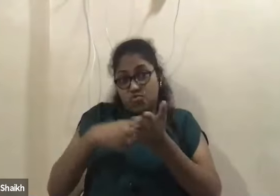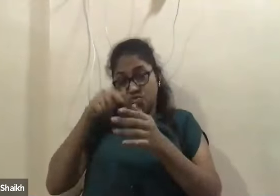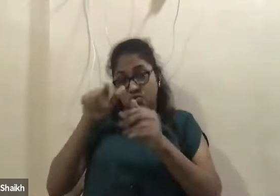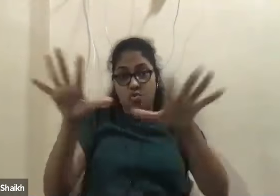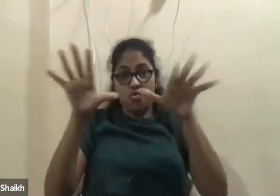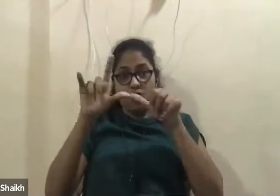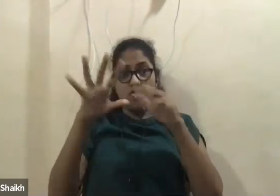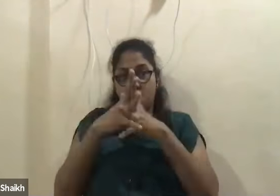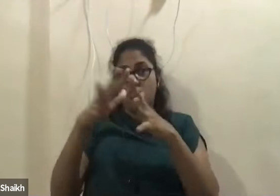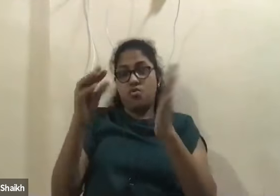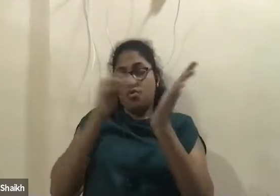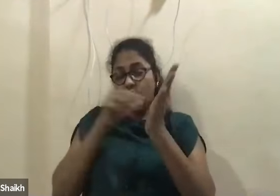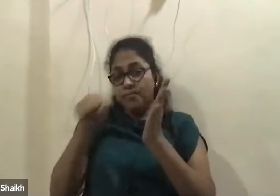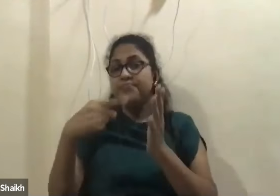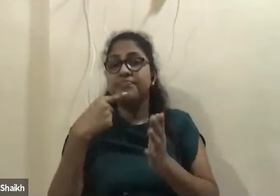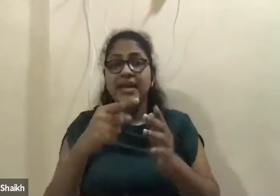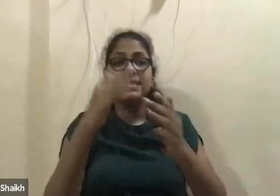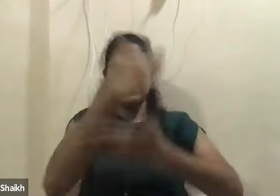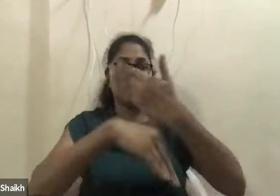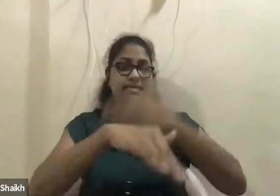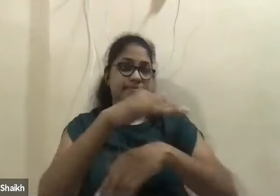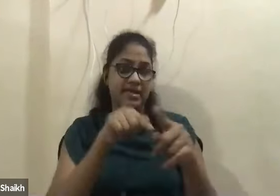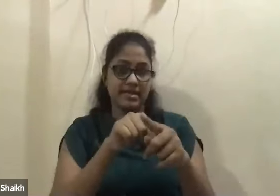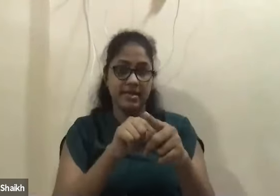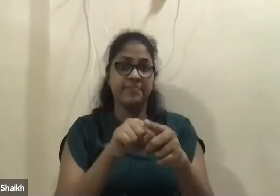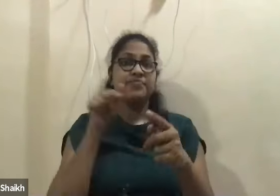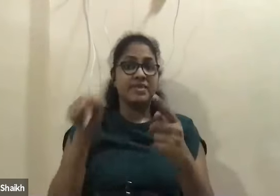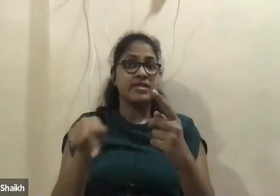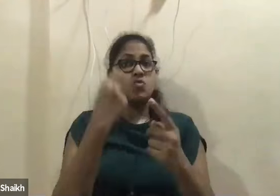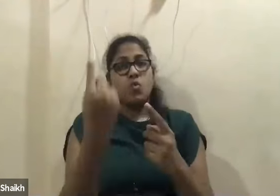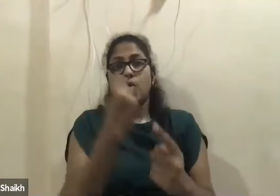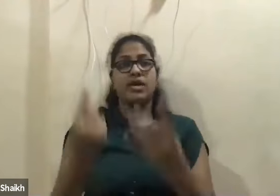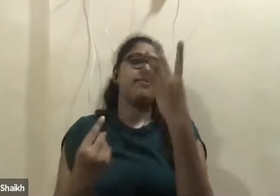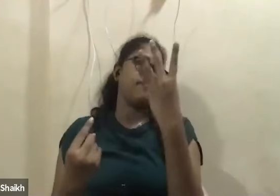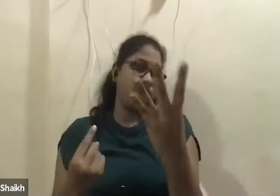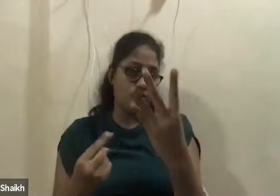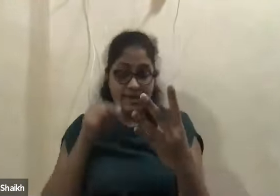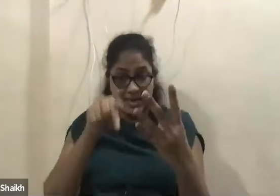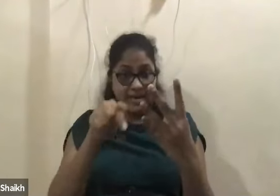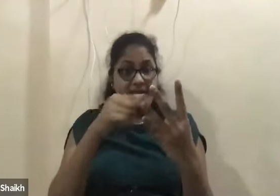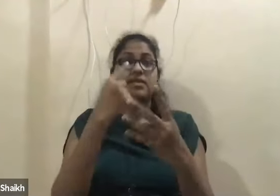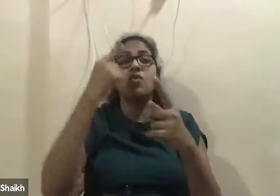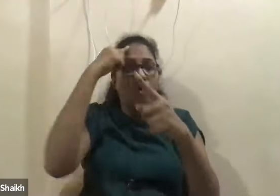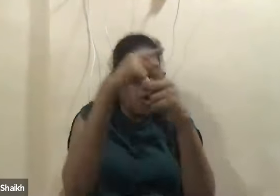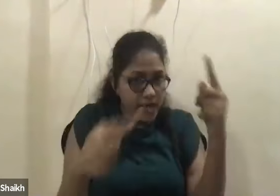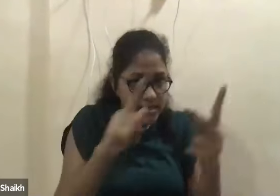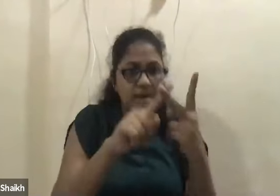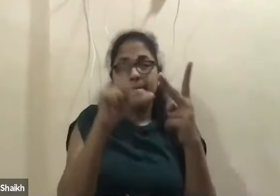act would suggest, that it's only for people who have autism, cerebral palsy, mental